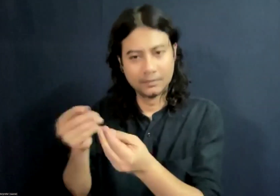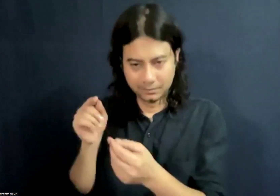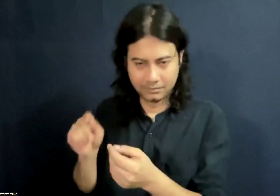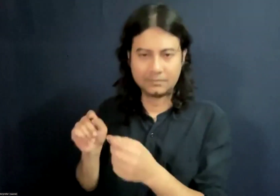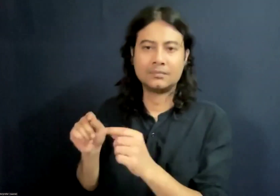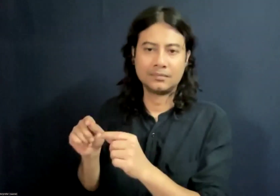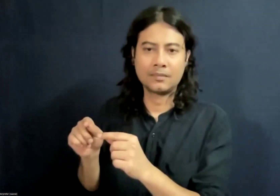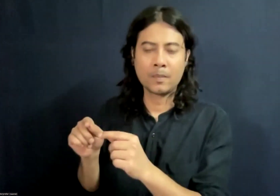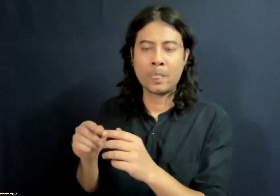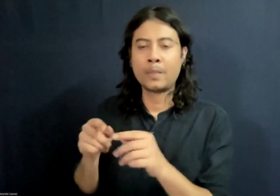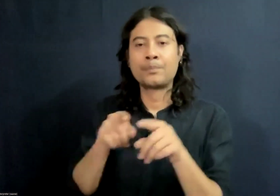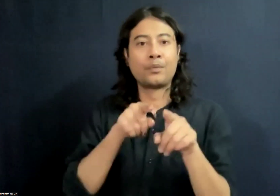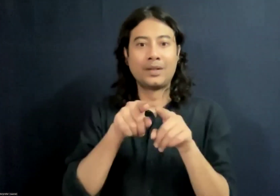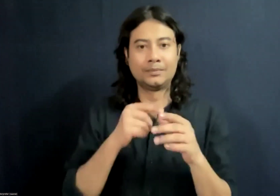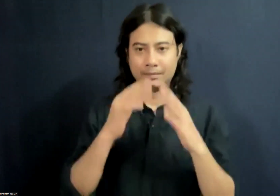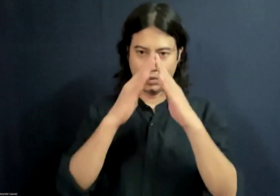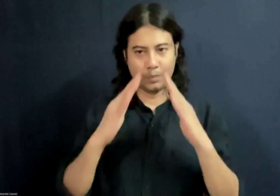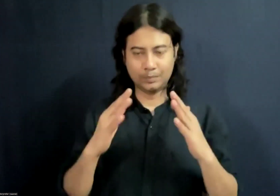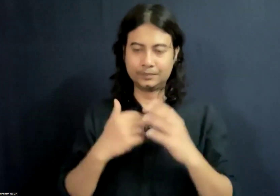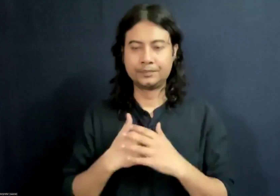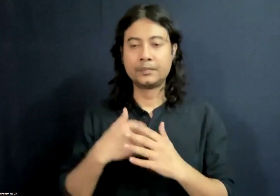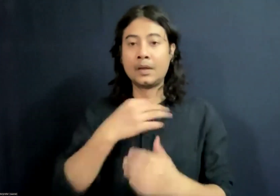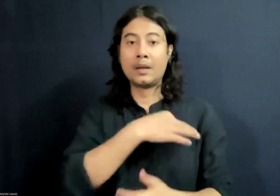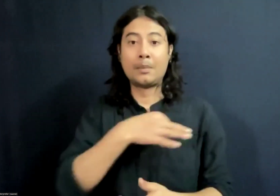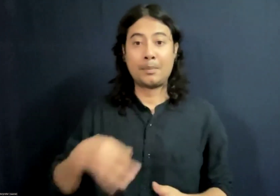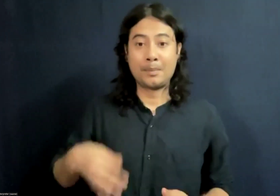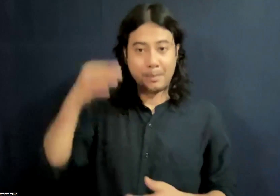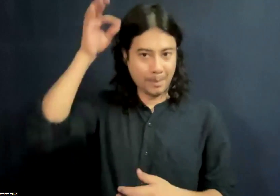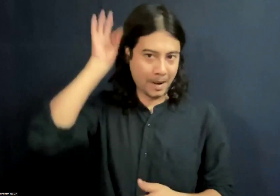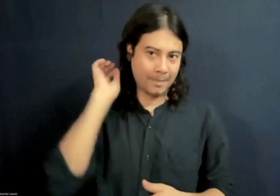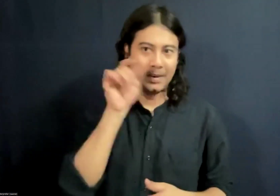some Brahman comes to my house and I'm in the mode of